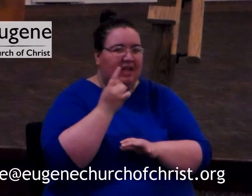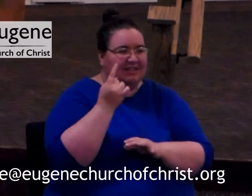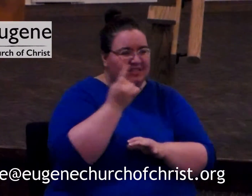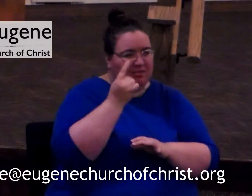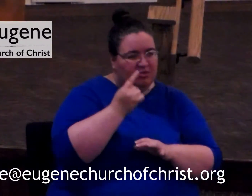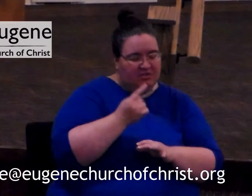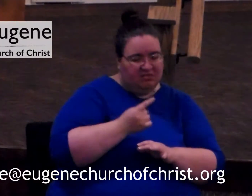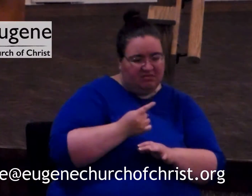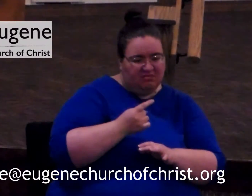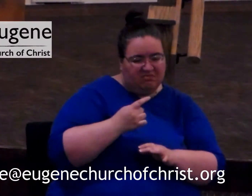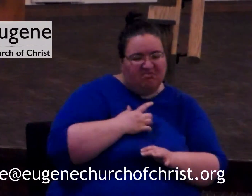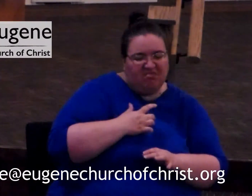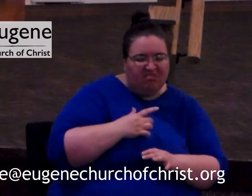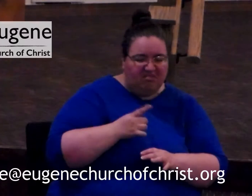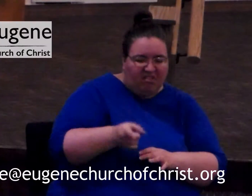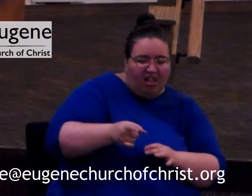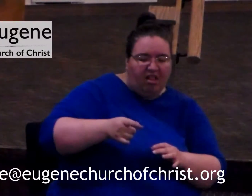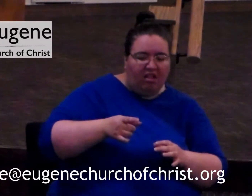on it?